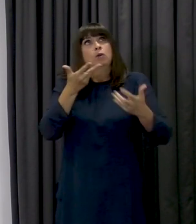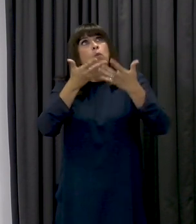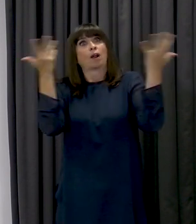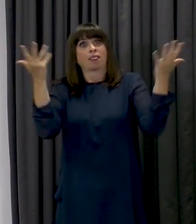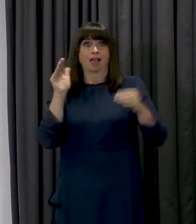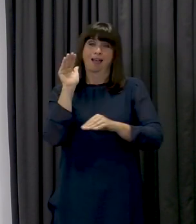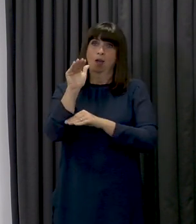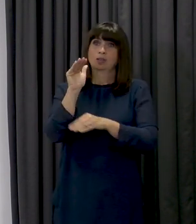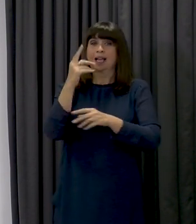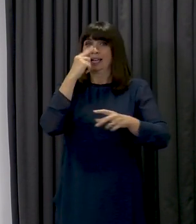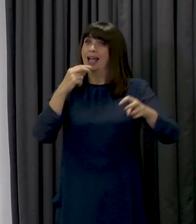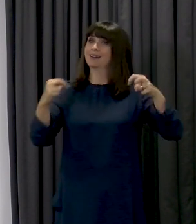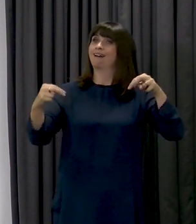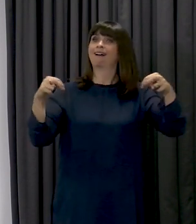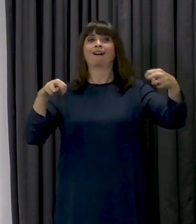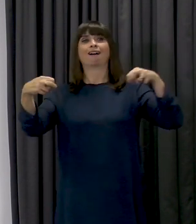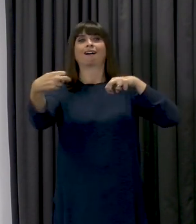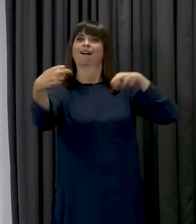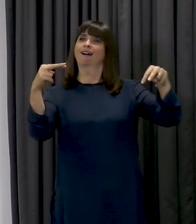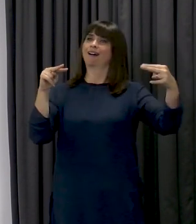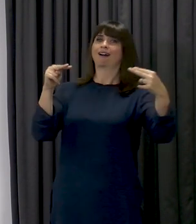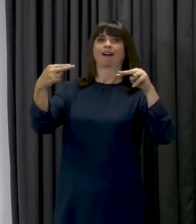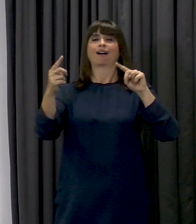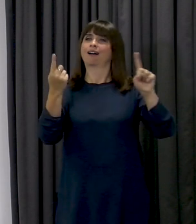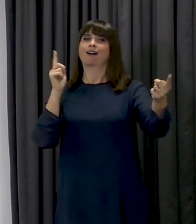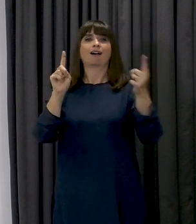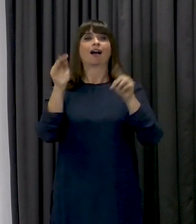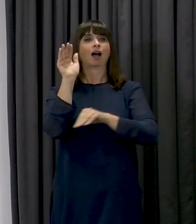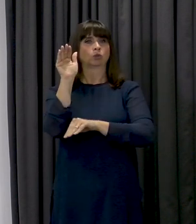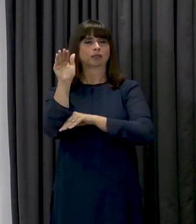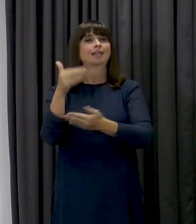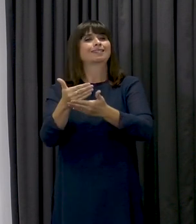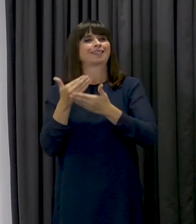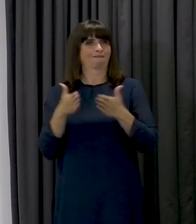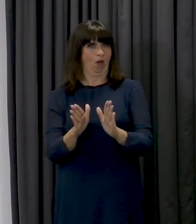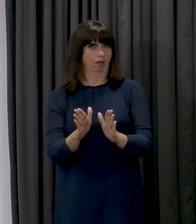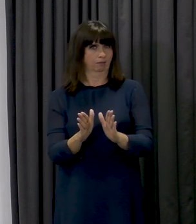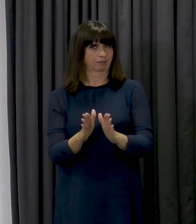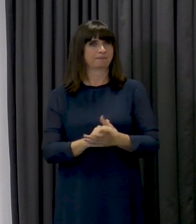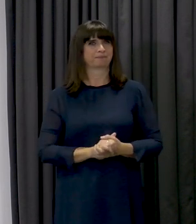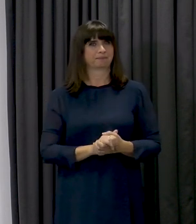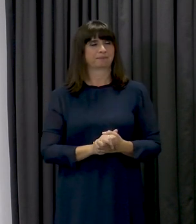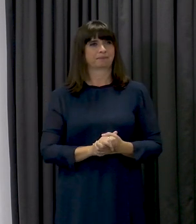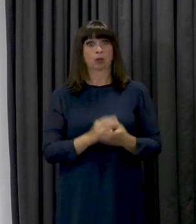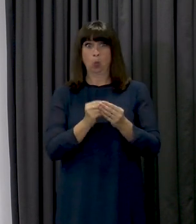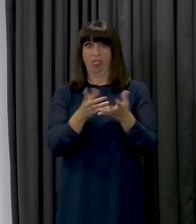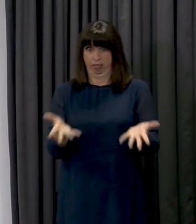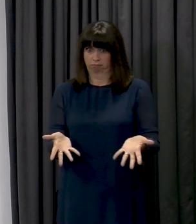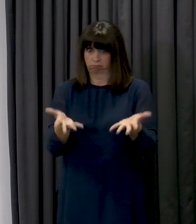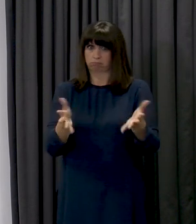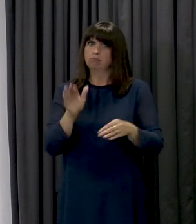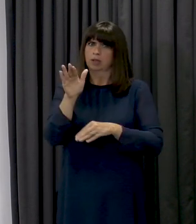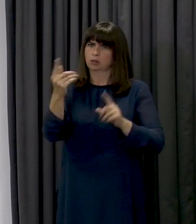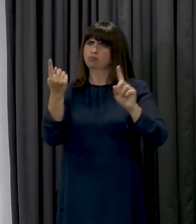people can get together safely, particularly in the outdoors. James Duchamowd, across to